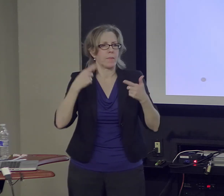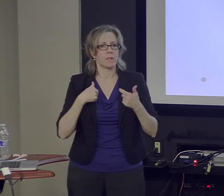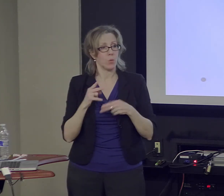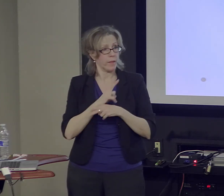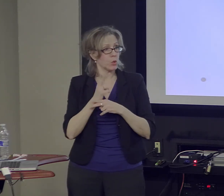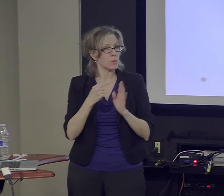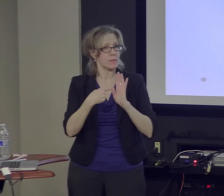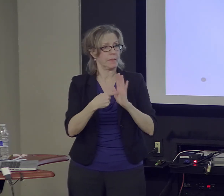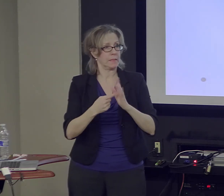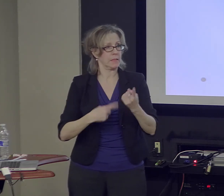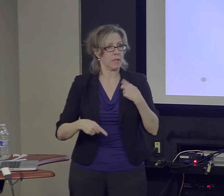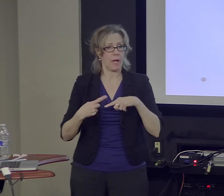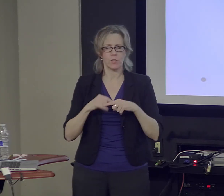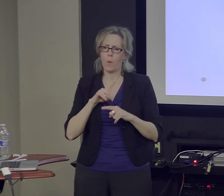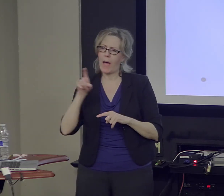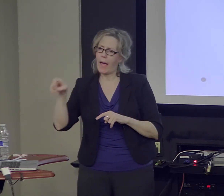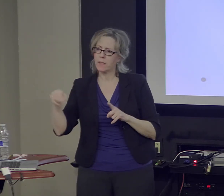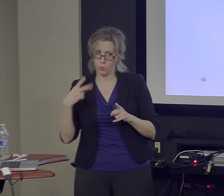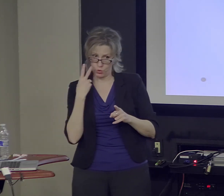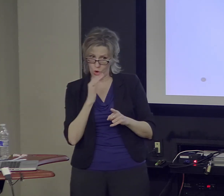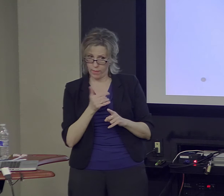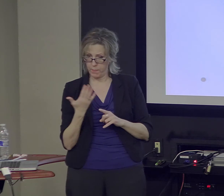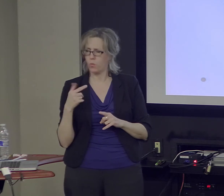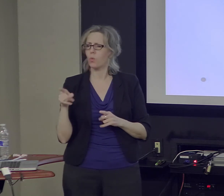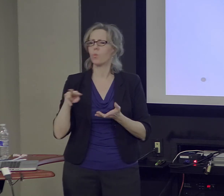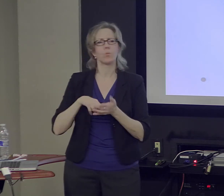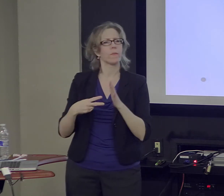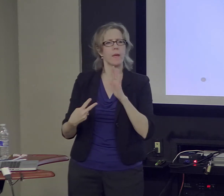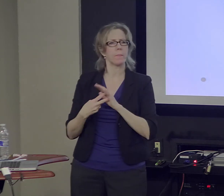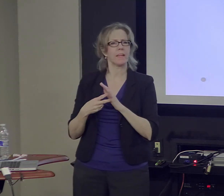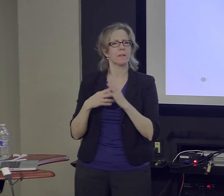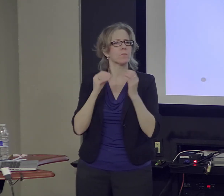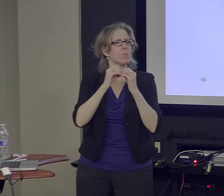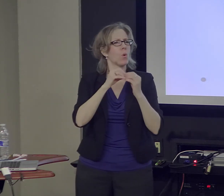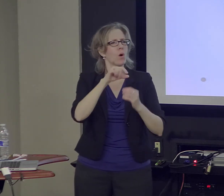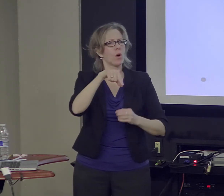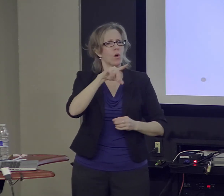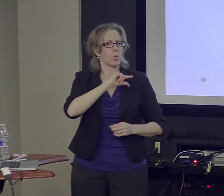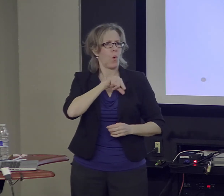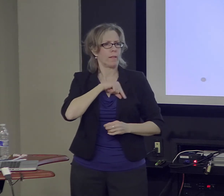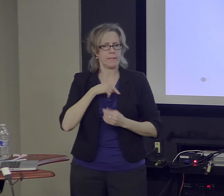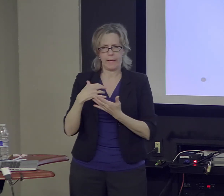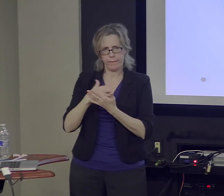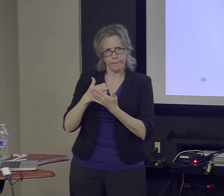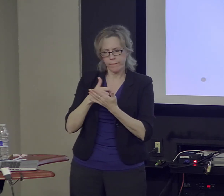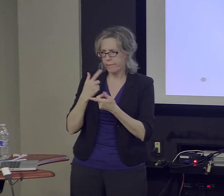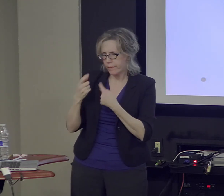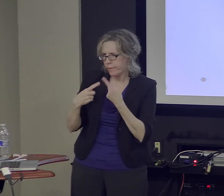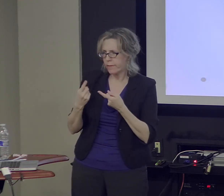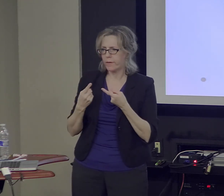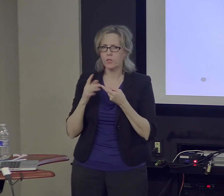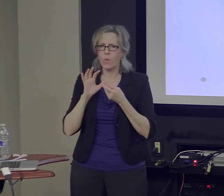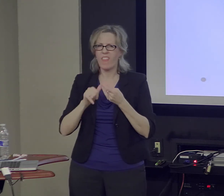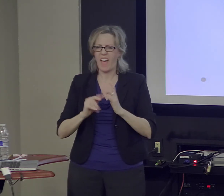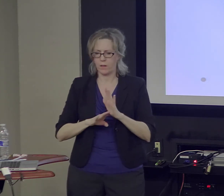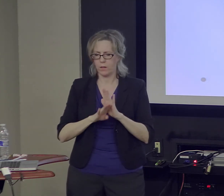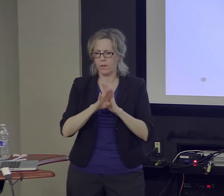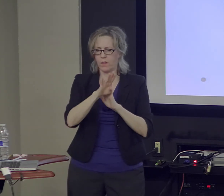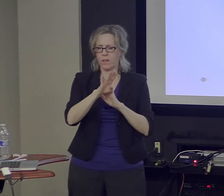So for example, if the concept of improving in a great deal was used by a string